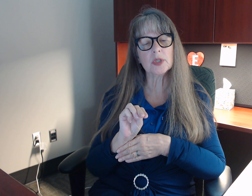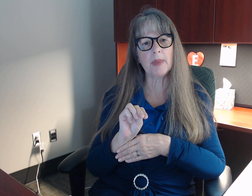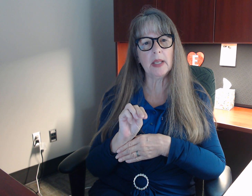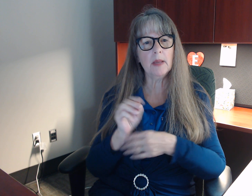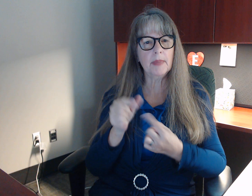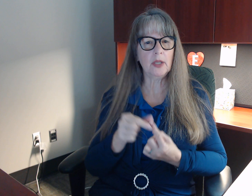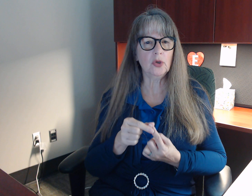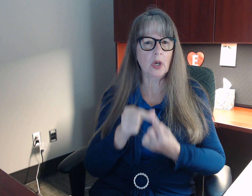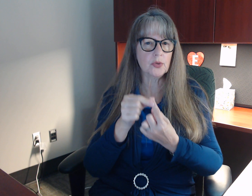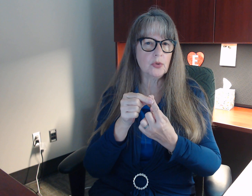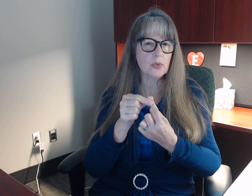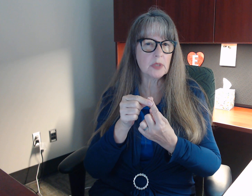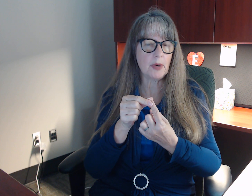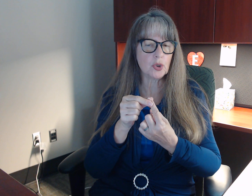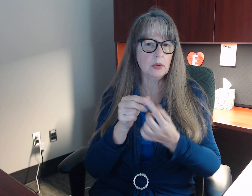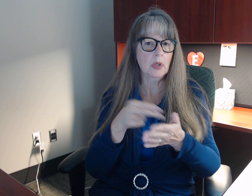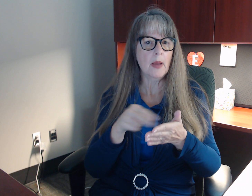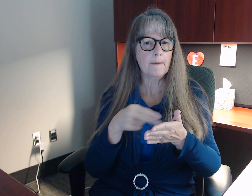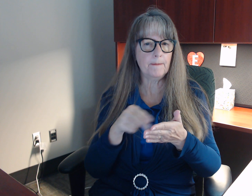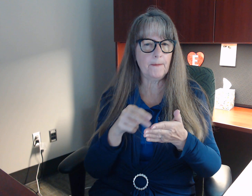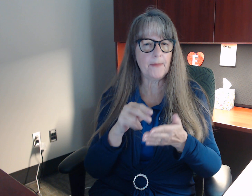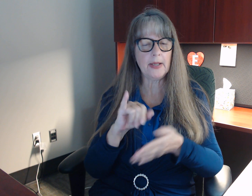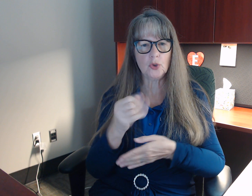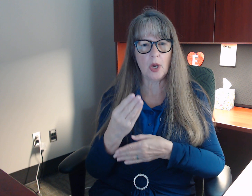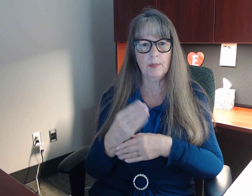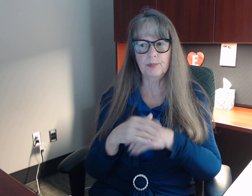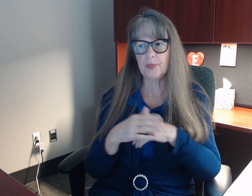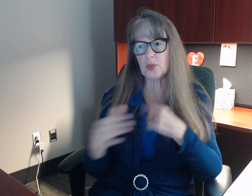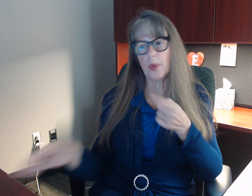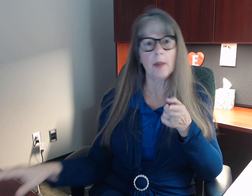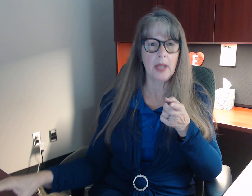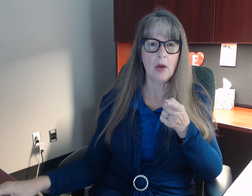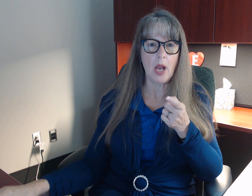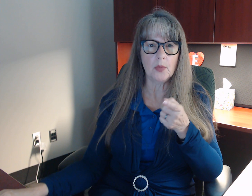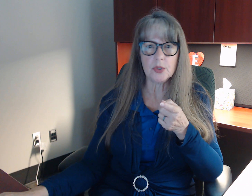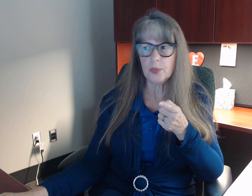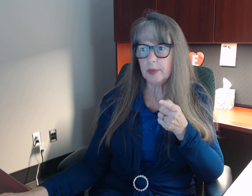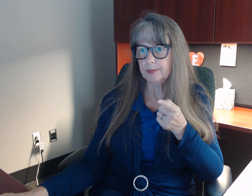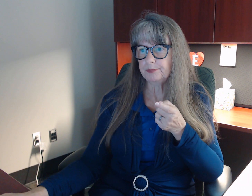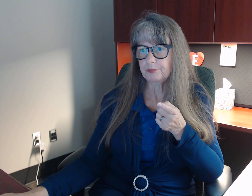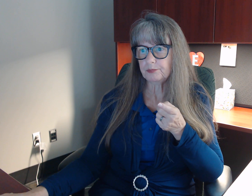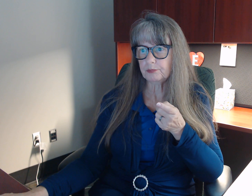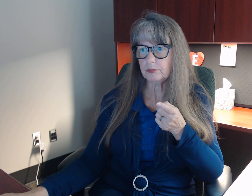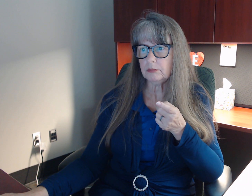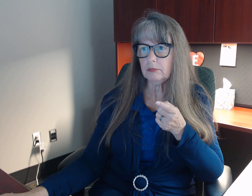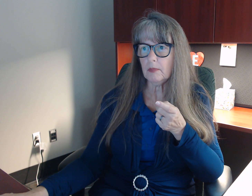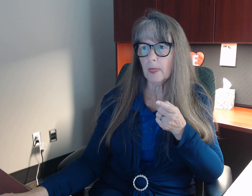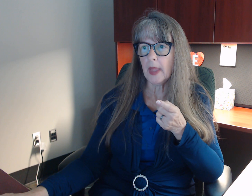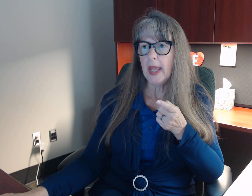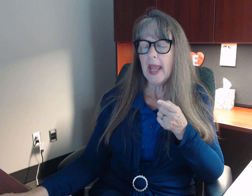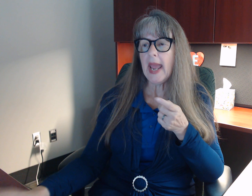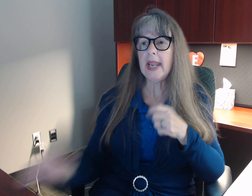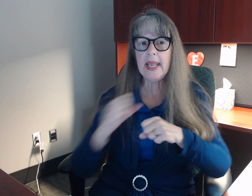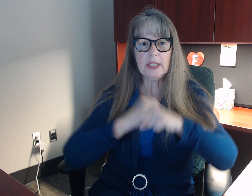it, but you could also do a special paint job. That's probably how I would do it. And